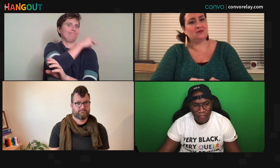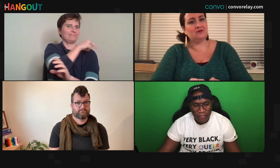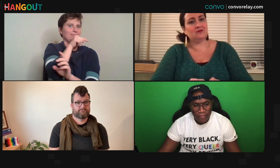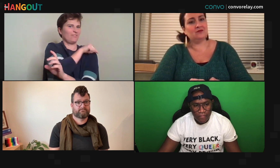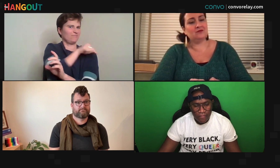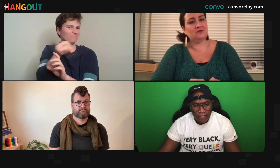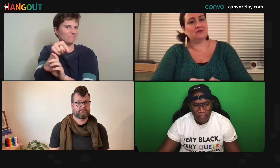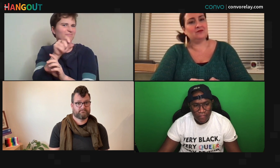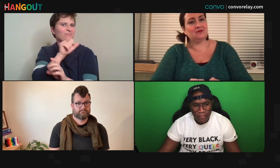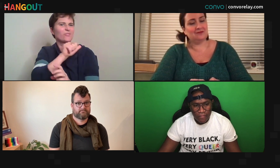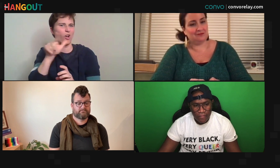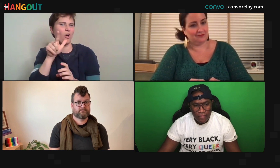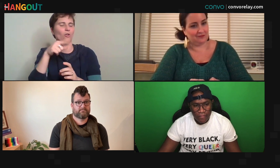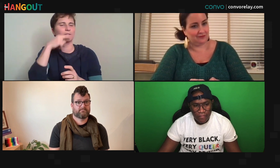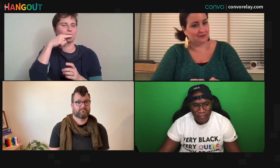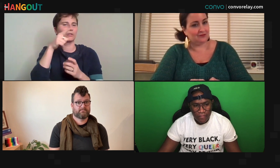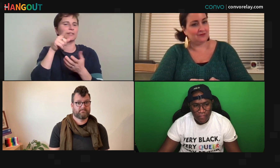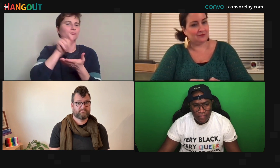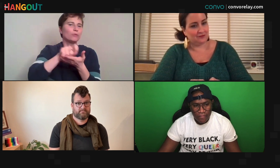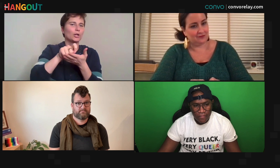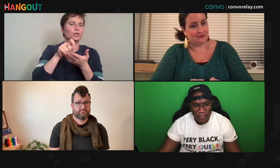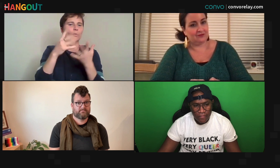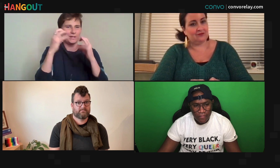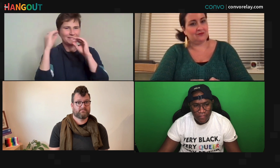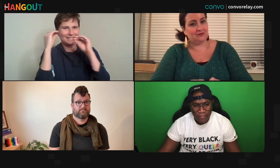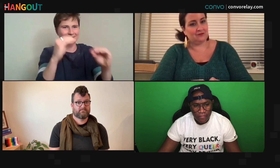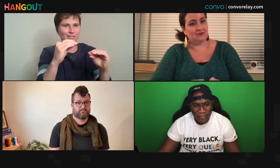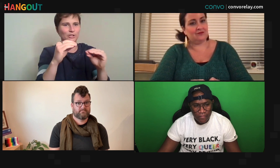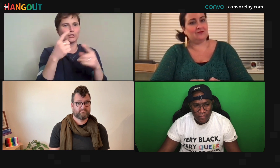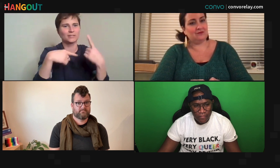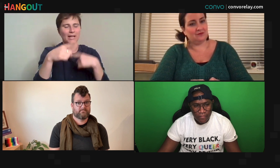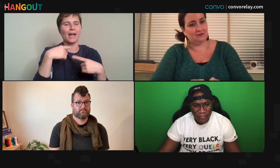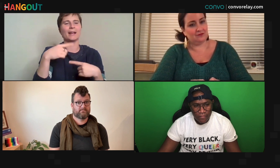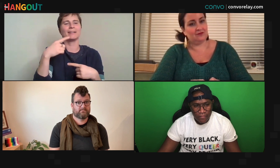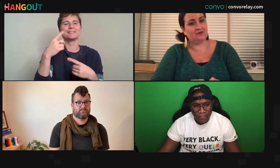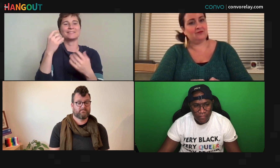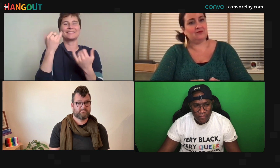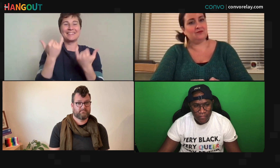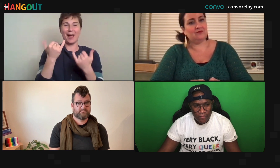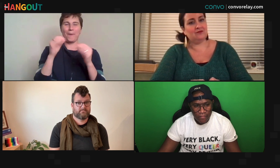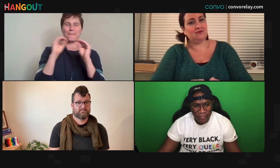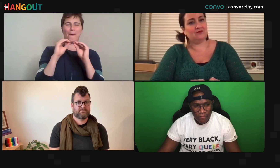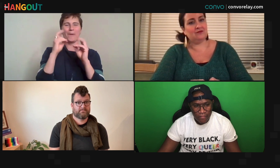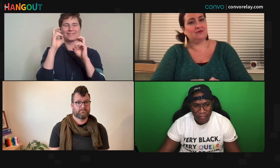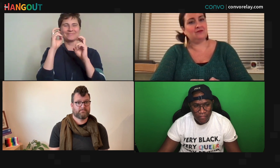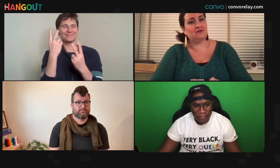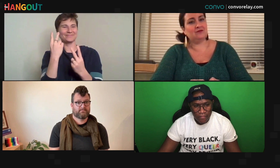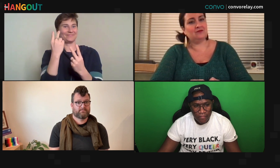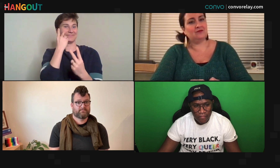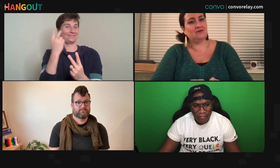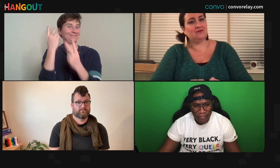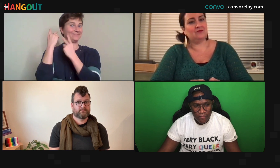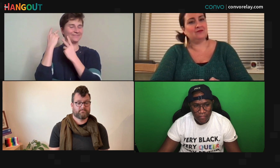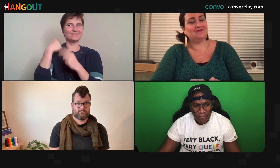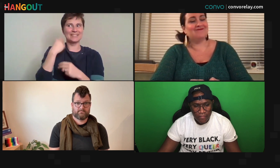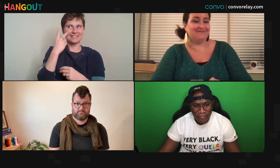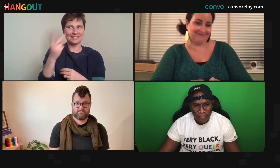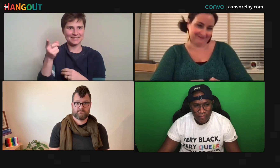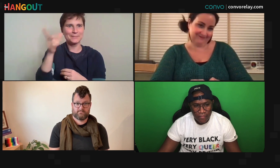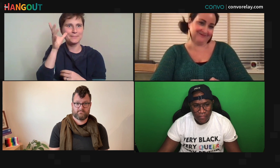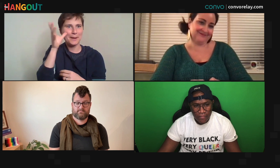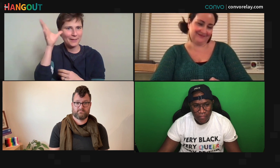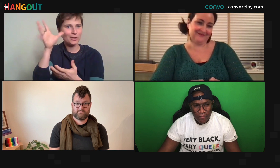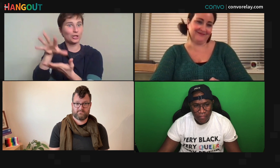But now I look at all of the books prior to the book I wrote, and I